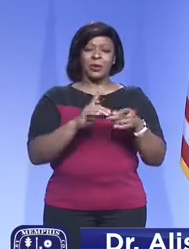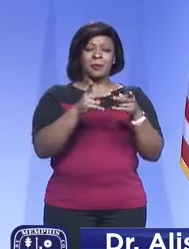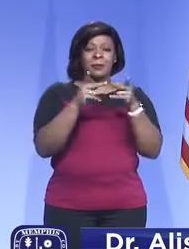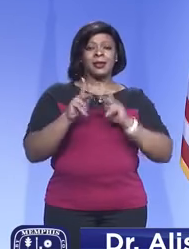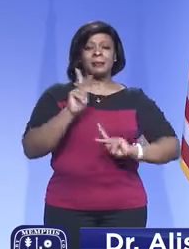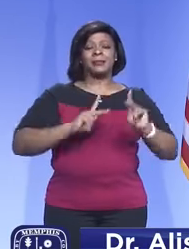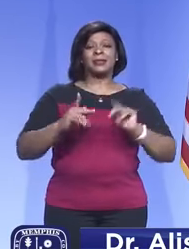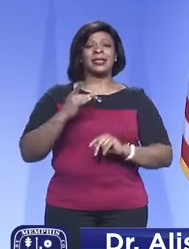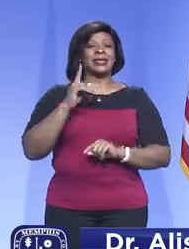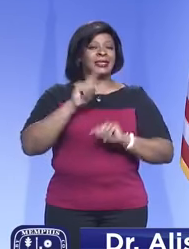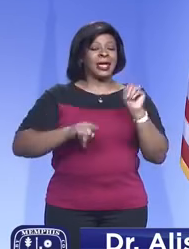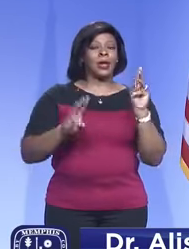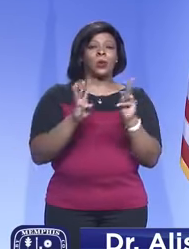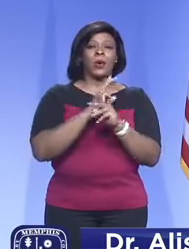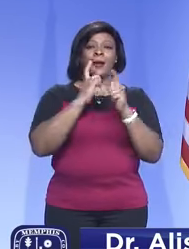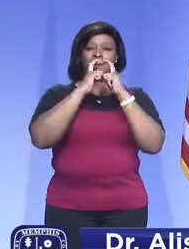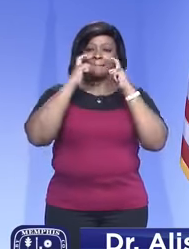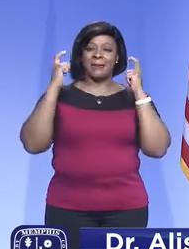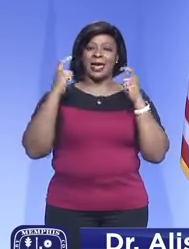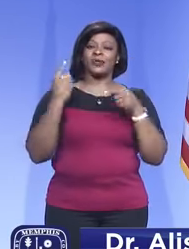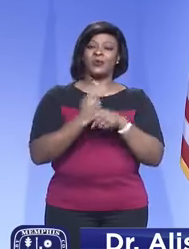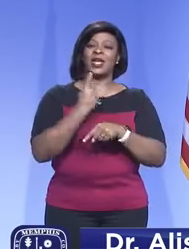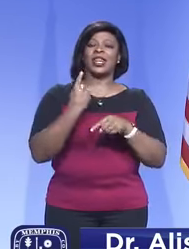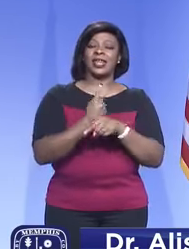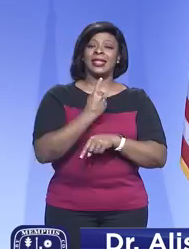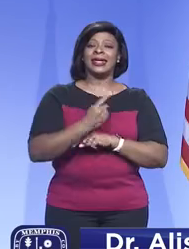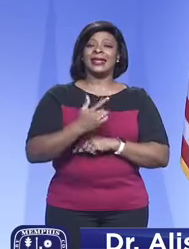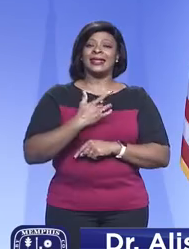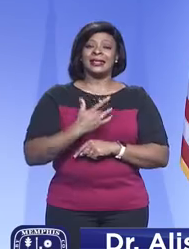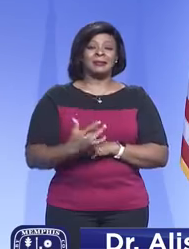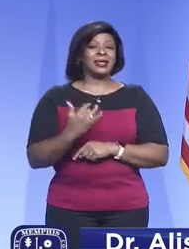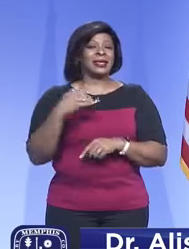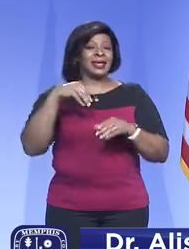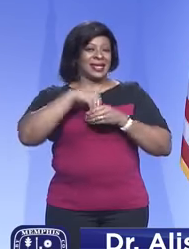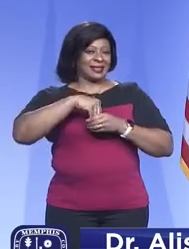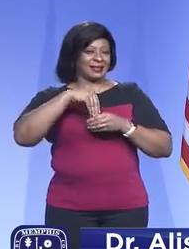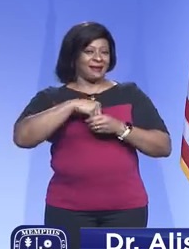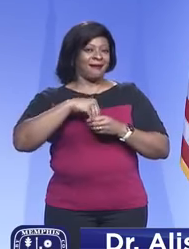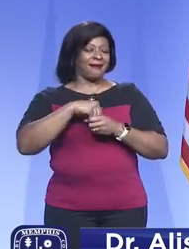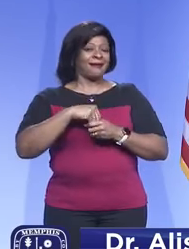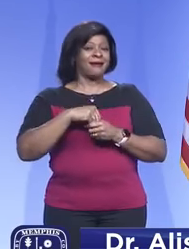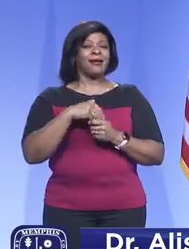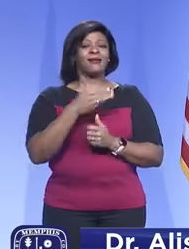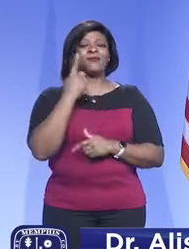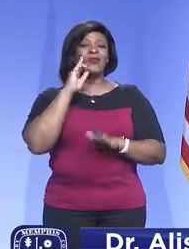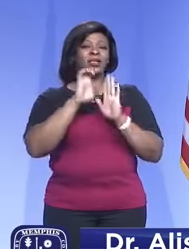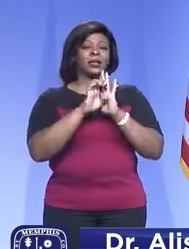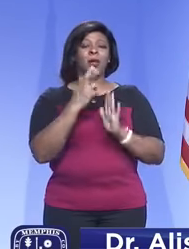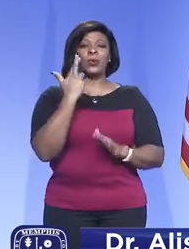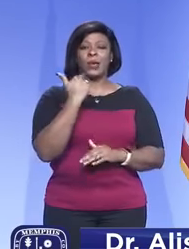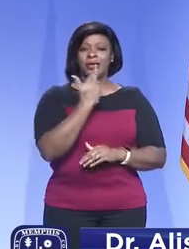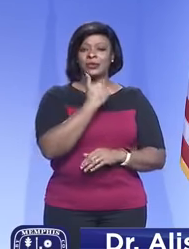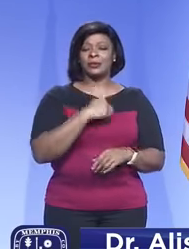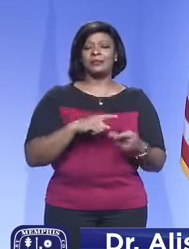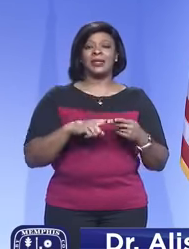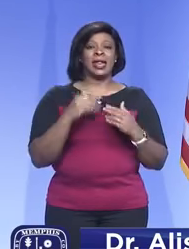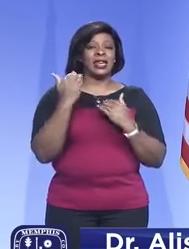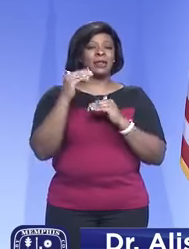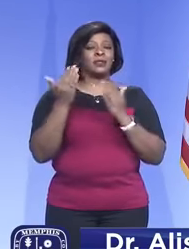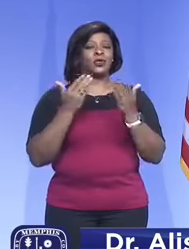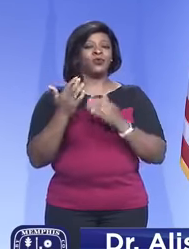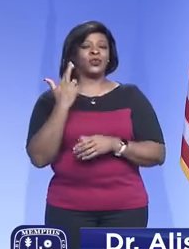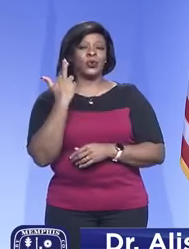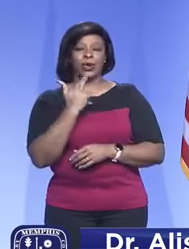people cannot wear their mask regularly, particularly if they're indoors. So things like restaurants, limited